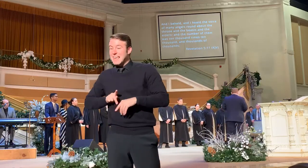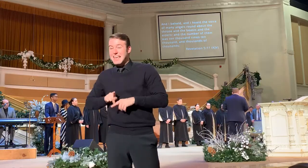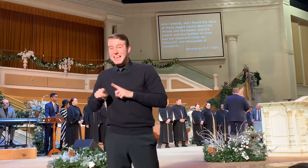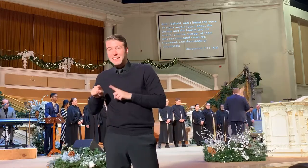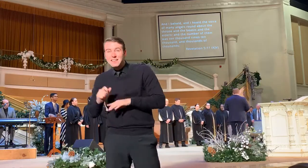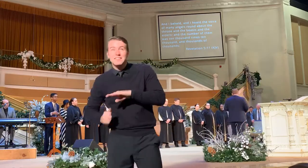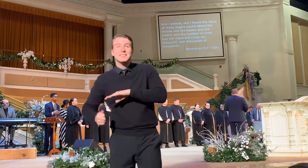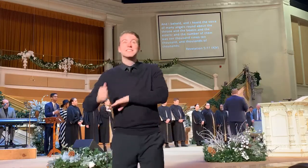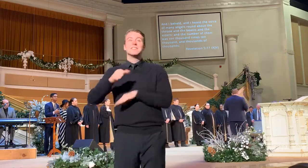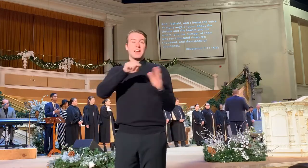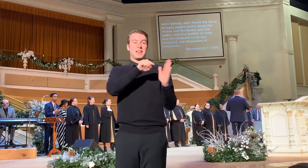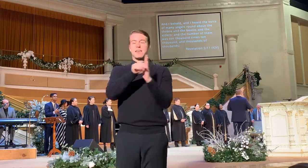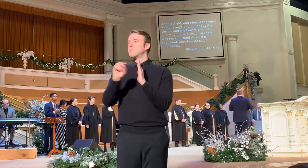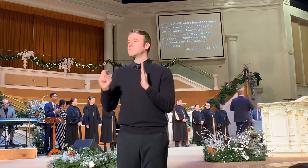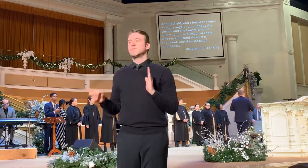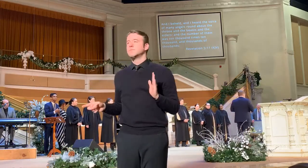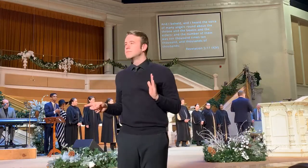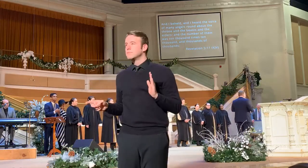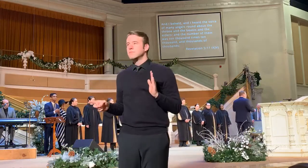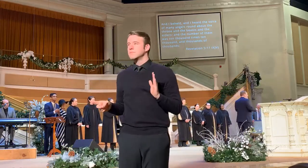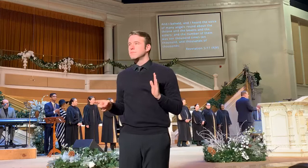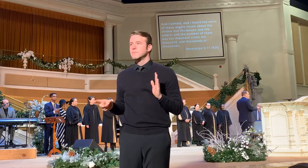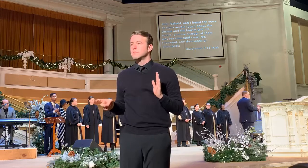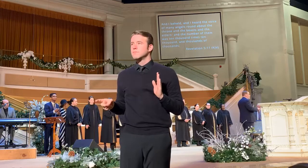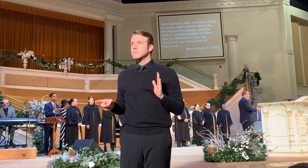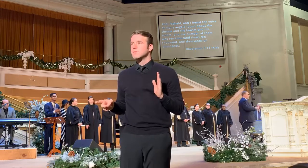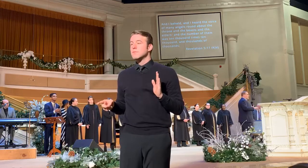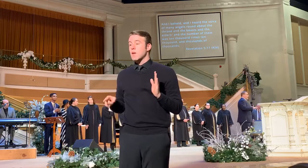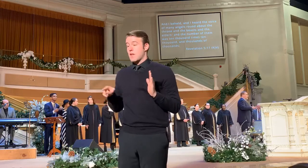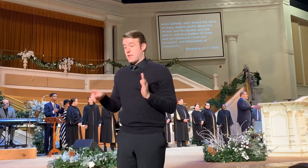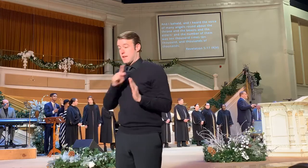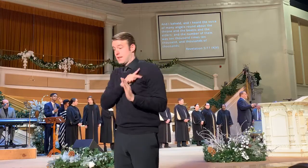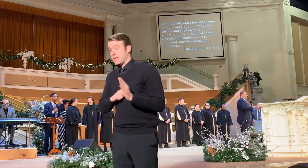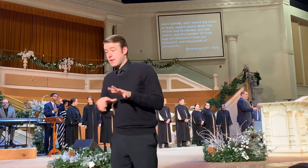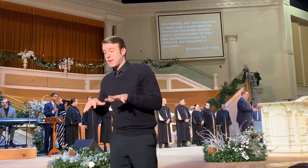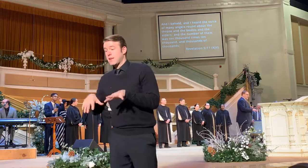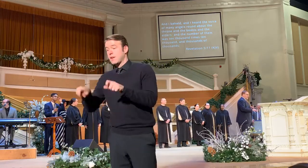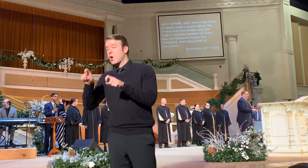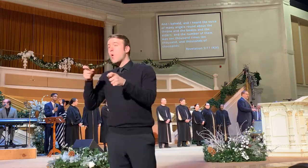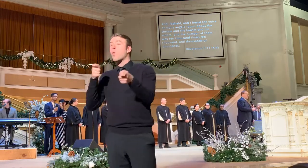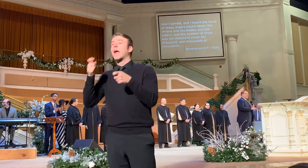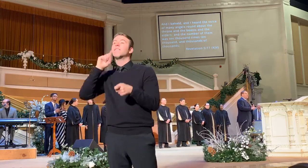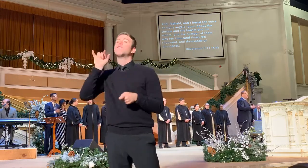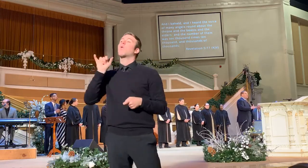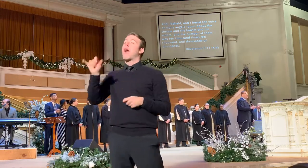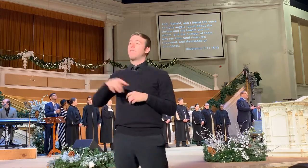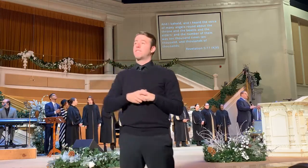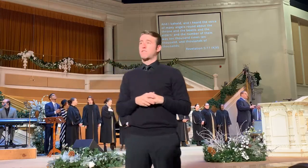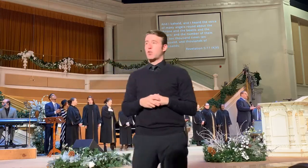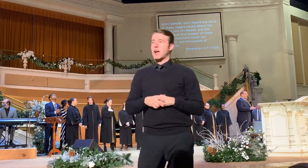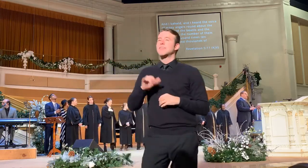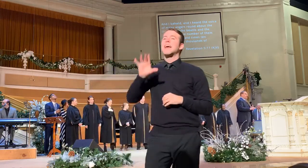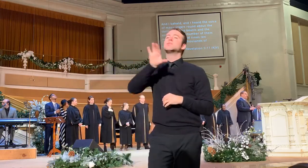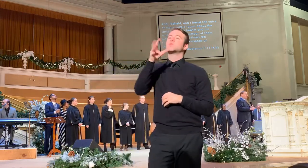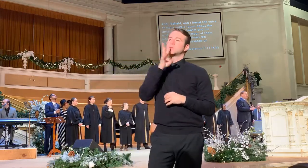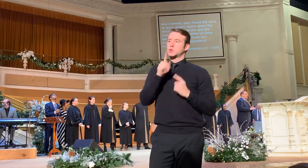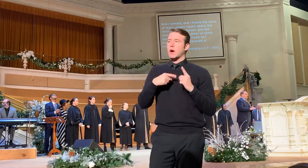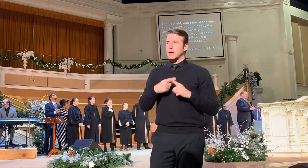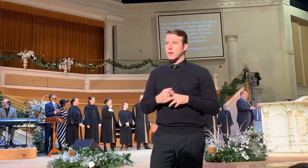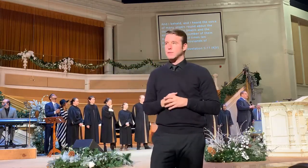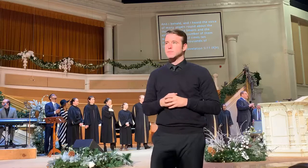kill him and a king that would reign forever. That's what Christmas is really all